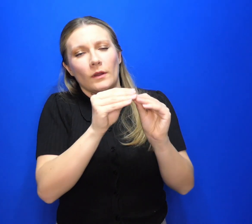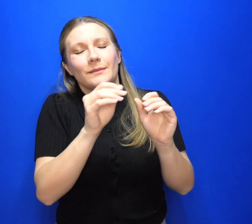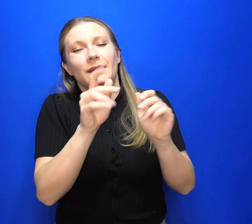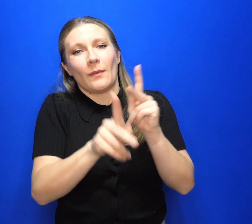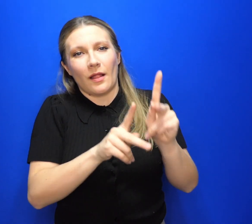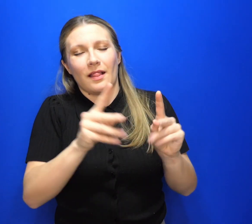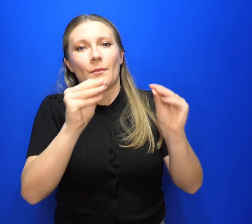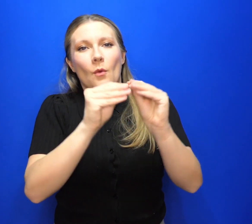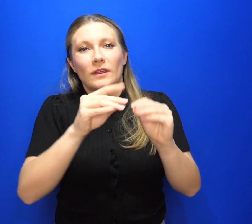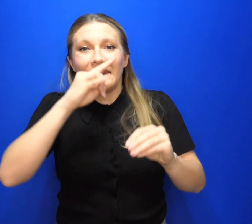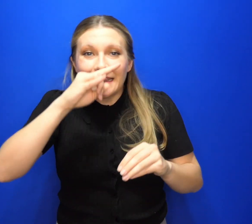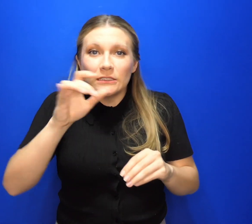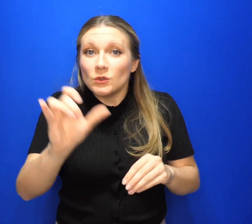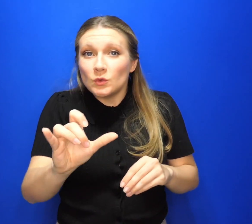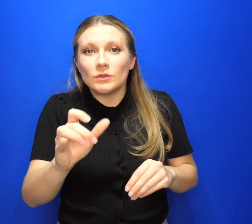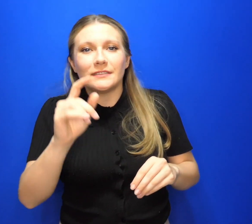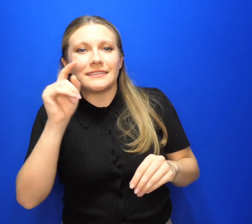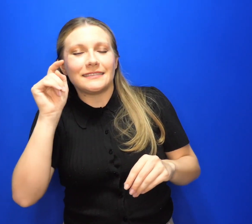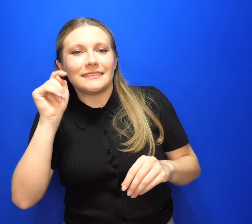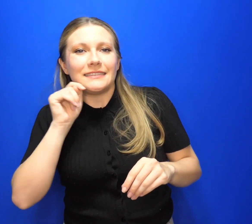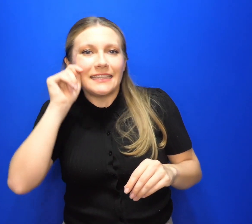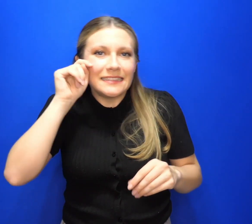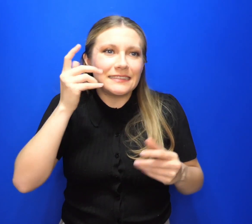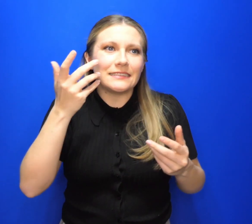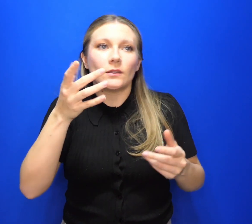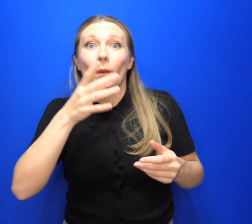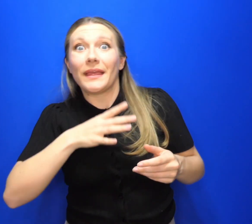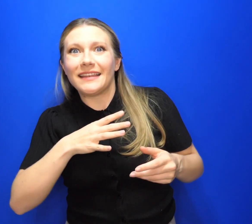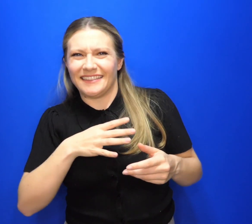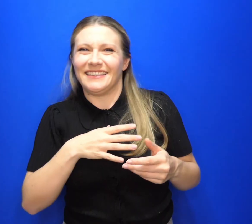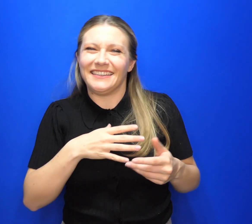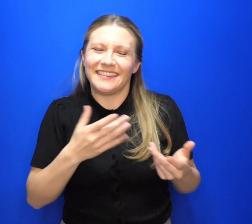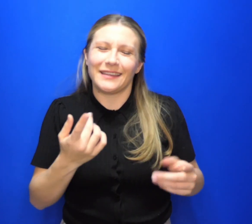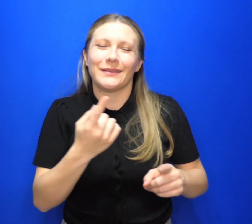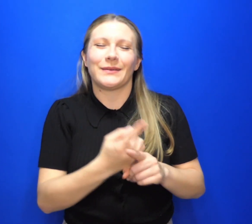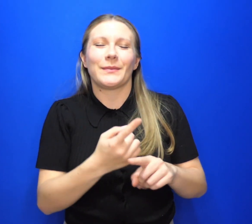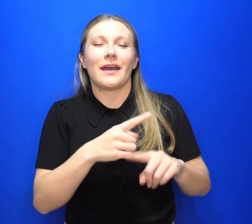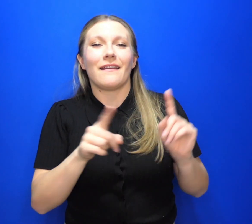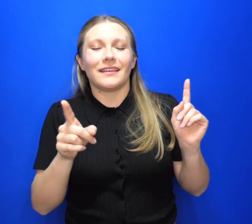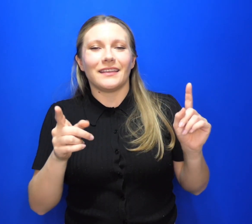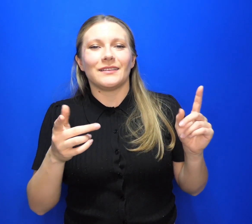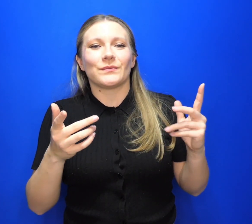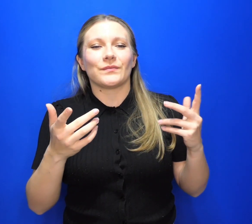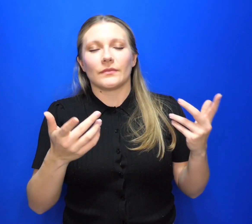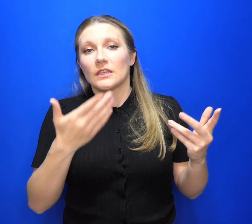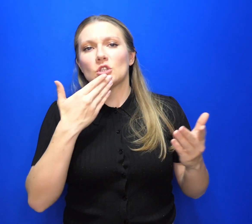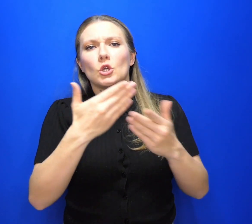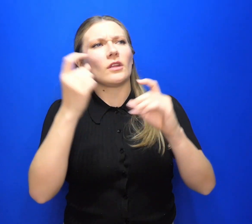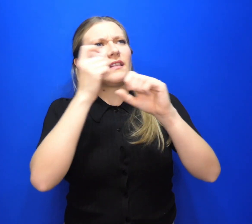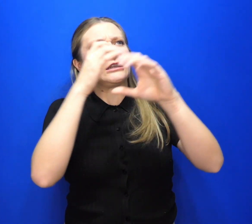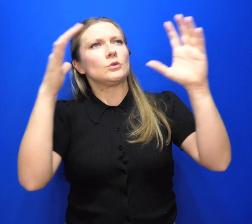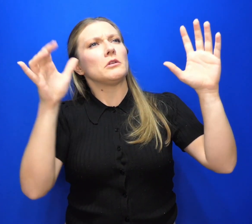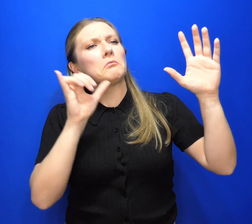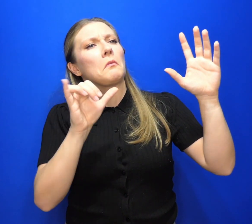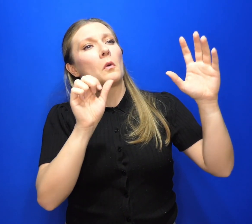more people, more, kids, teens, women, but at least it was a good visual that there